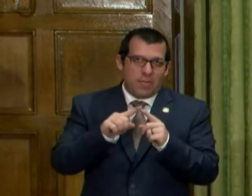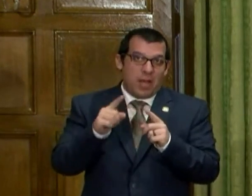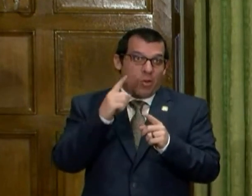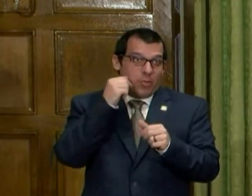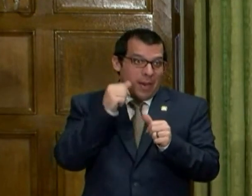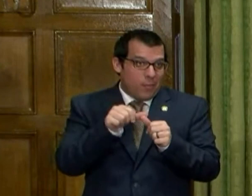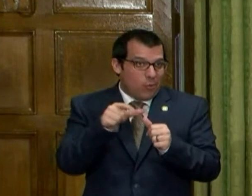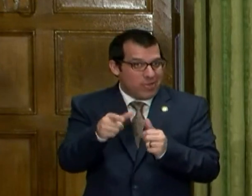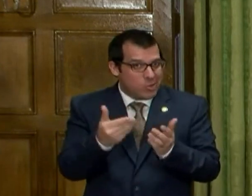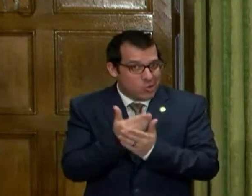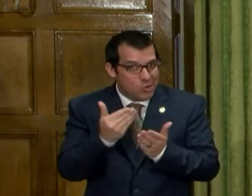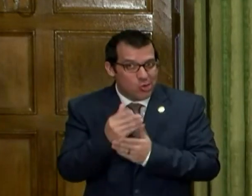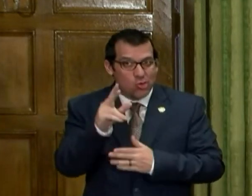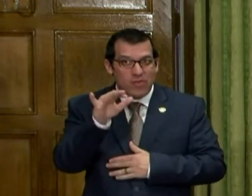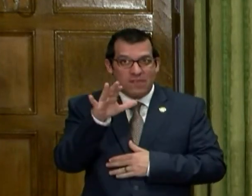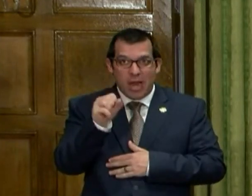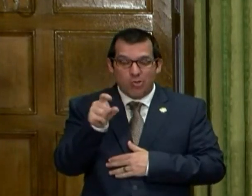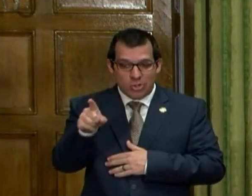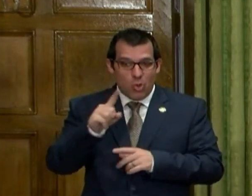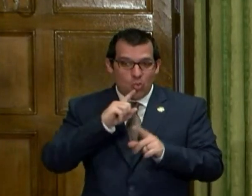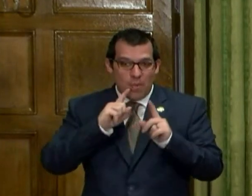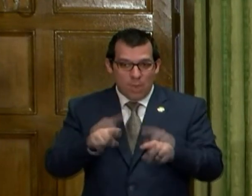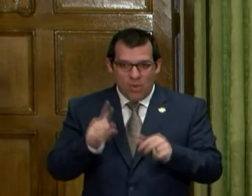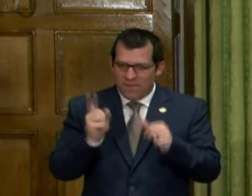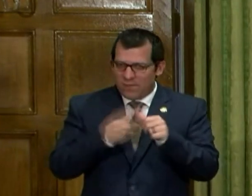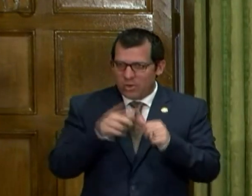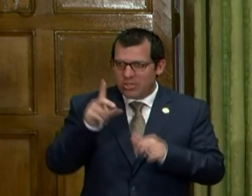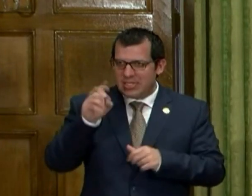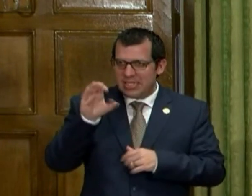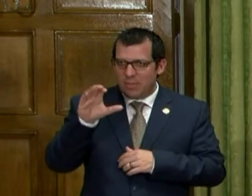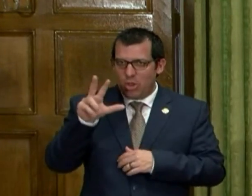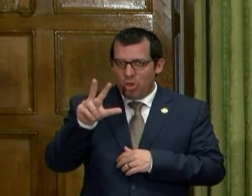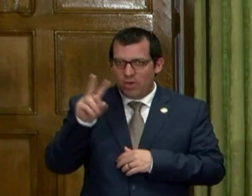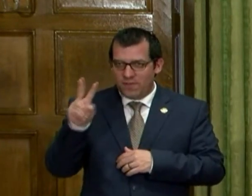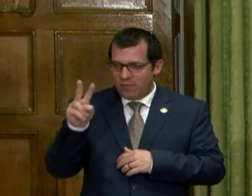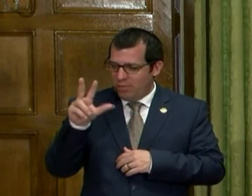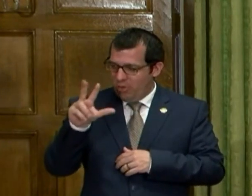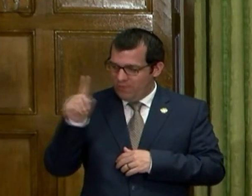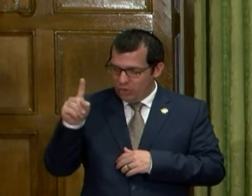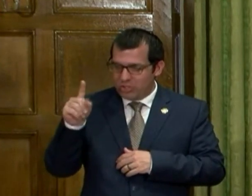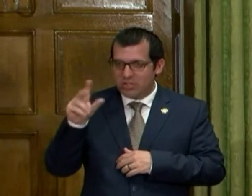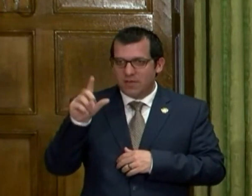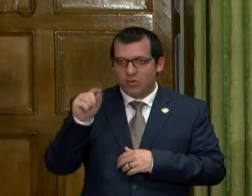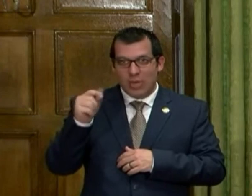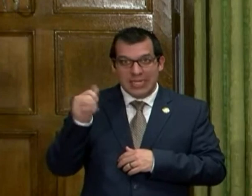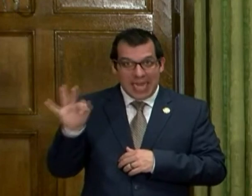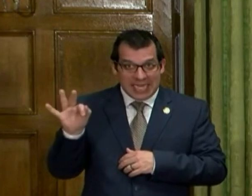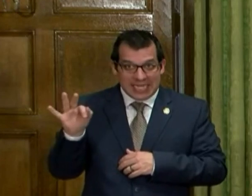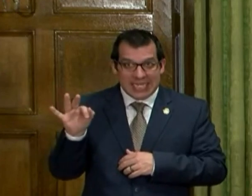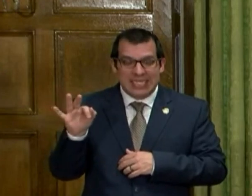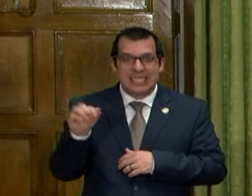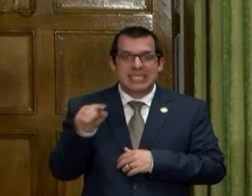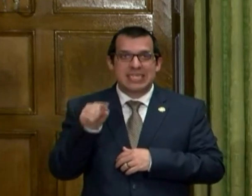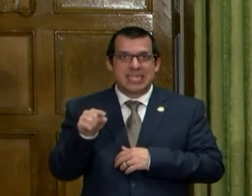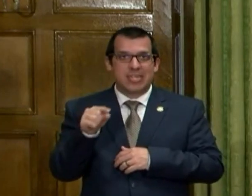new virus. It was first reported December 31st of 2019. It just got its